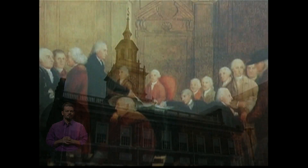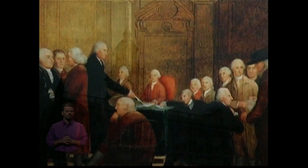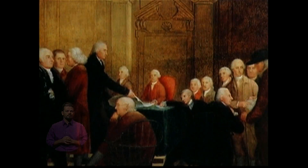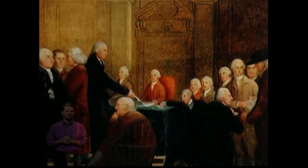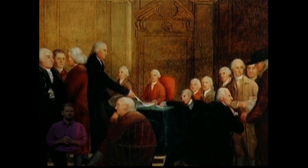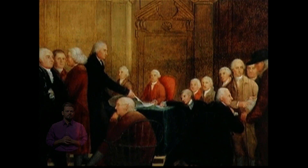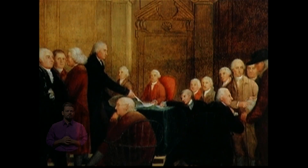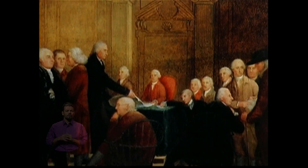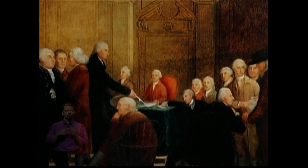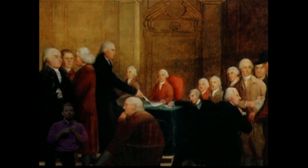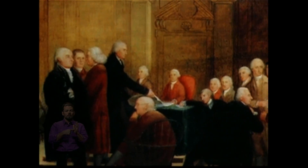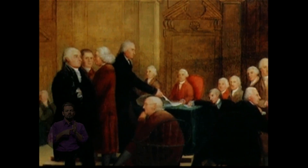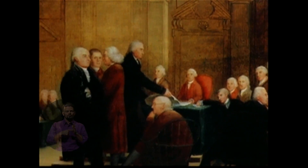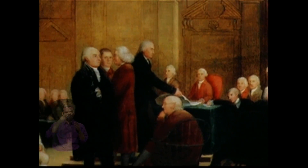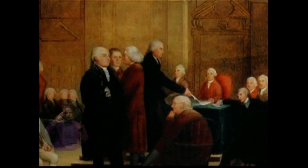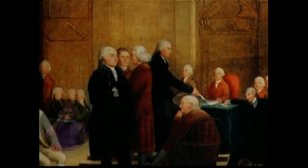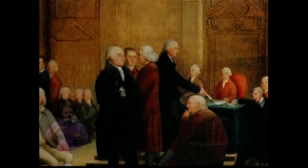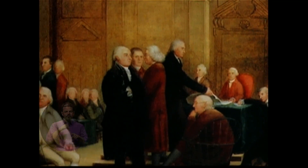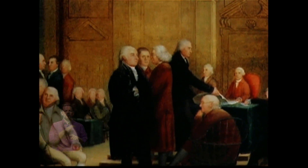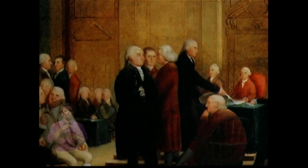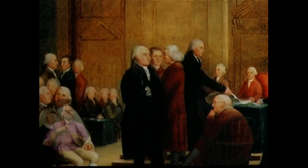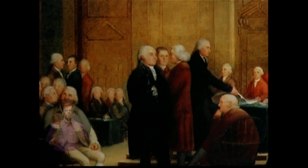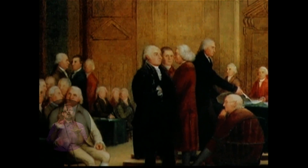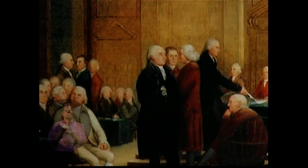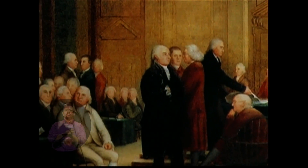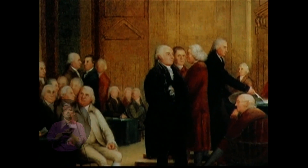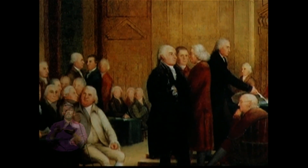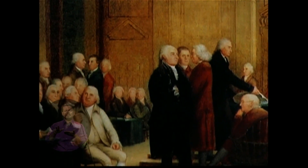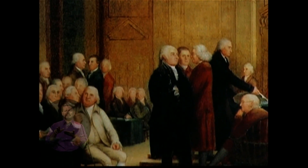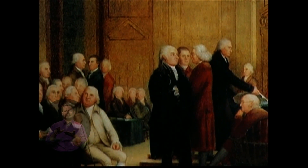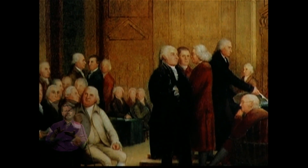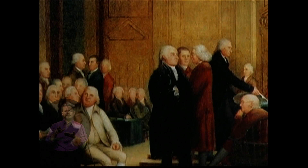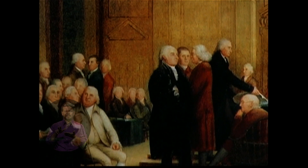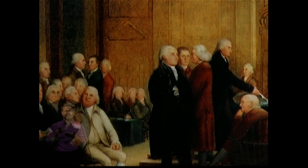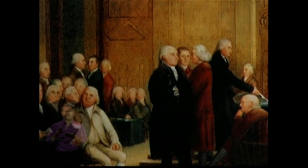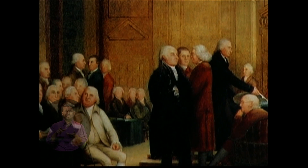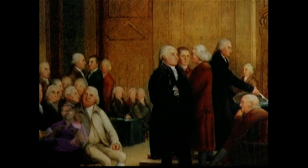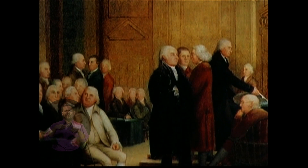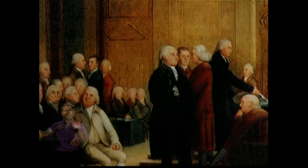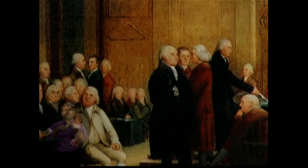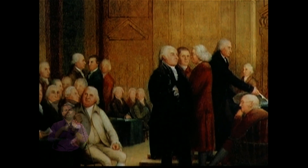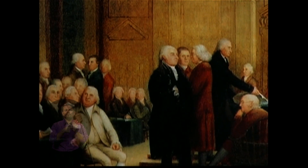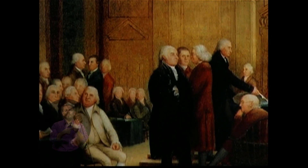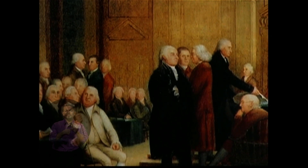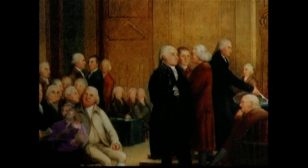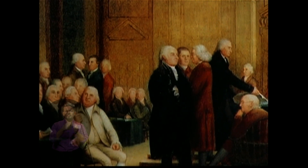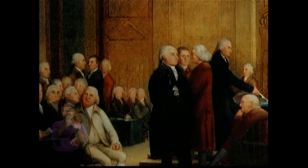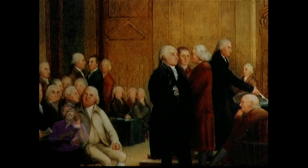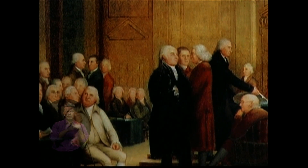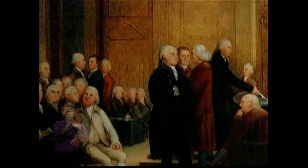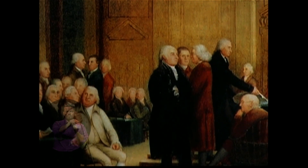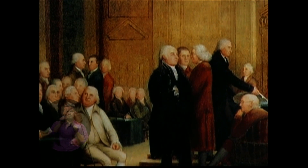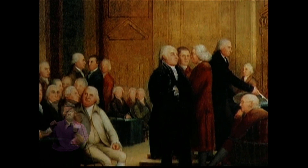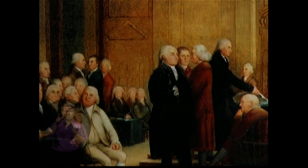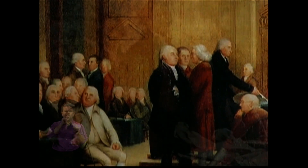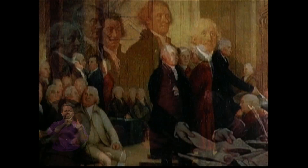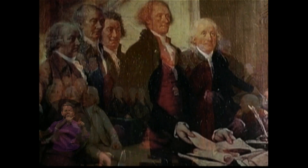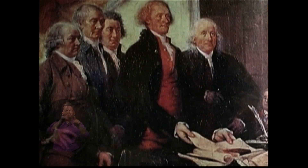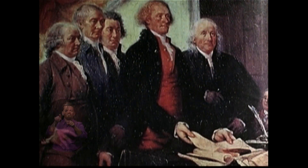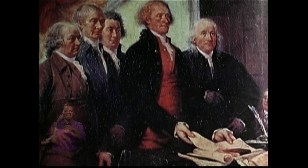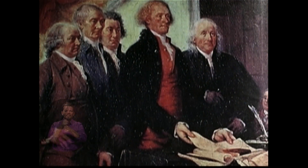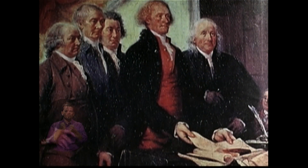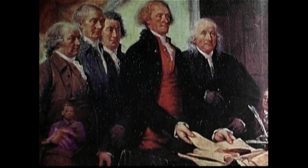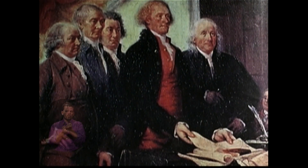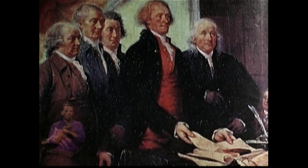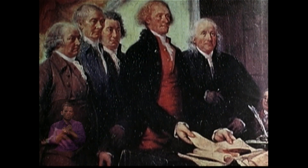The representatives agreed that Congress should wait 3 weeks, while delegates from the mid-Atlantic colonies shored up support for